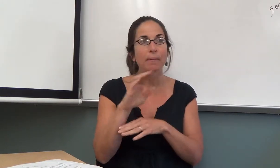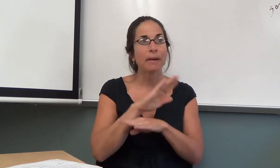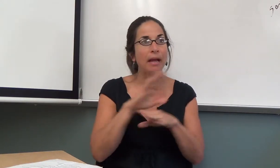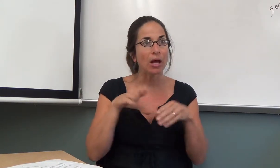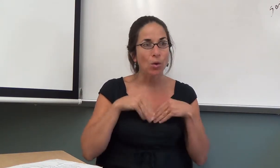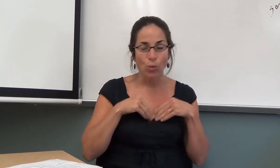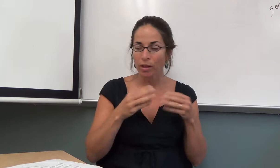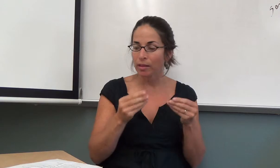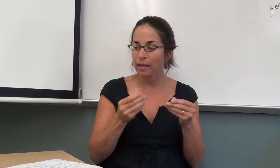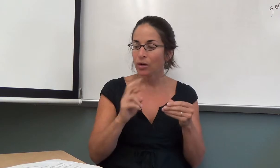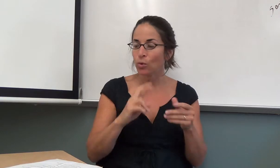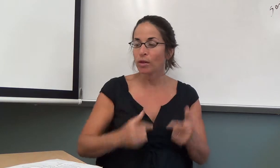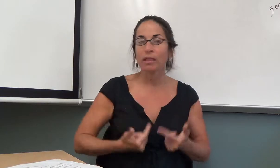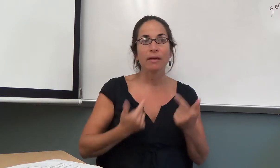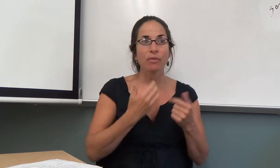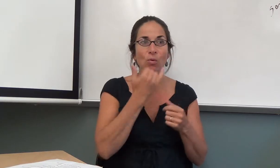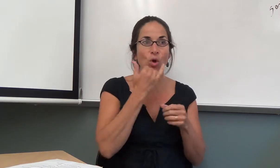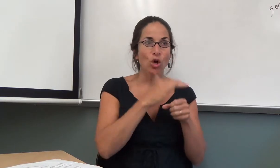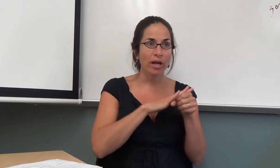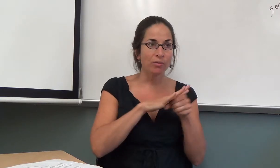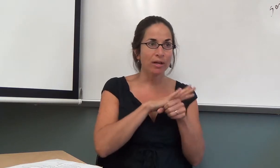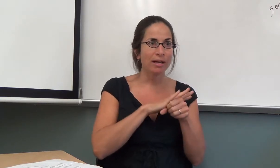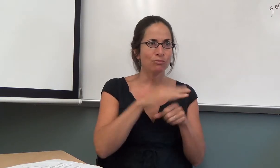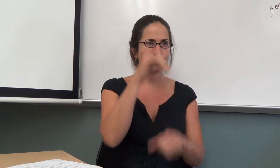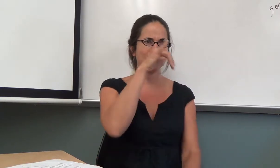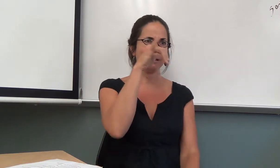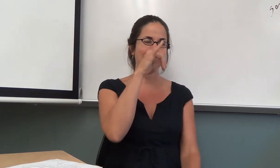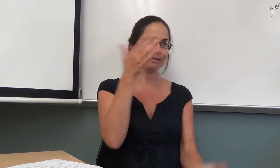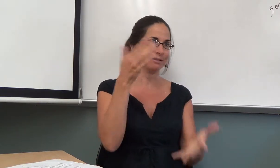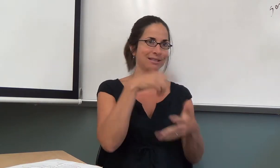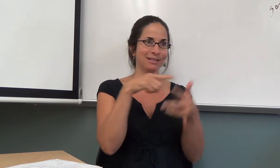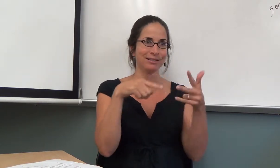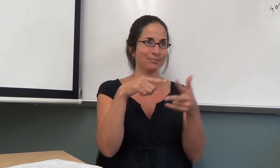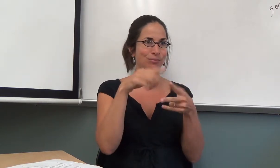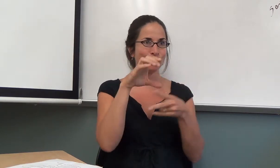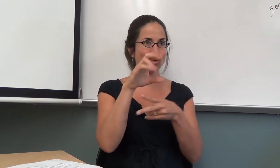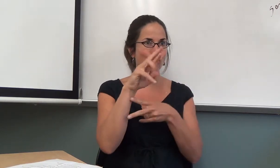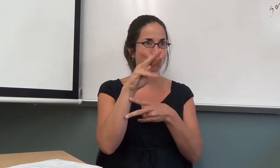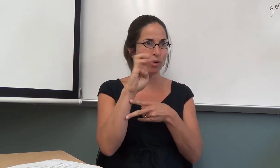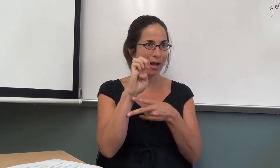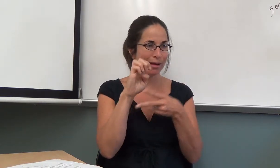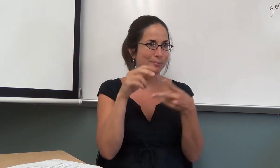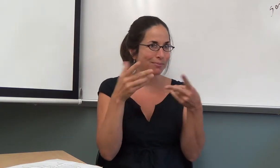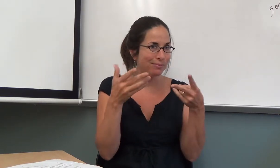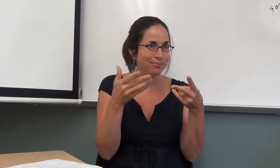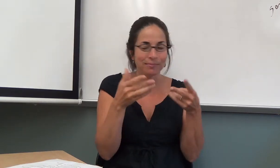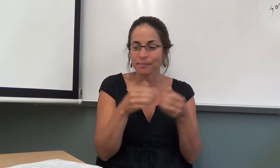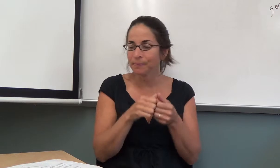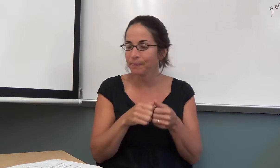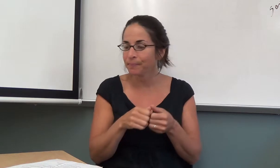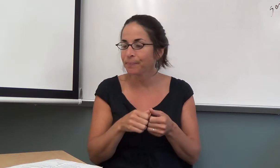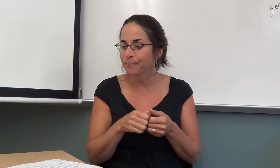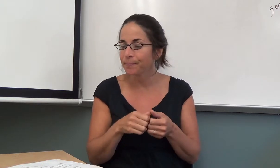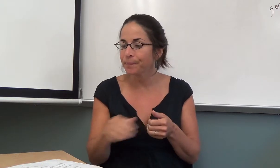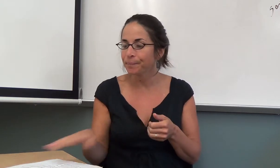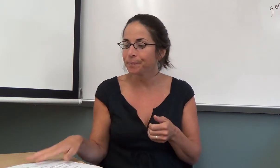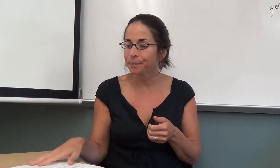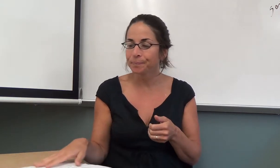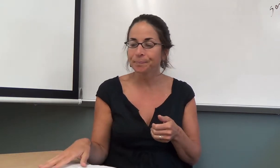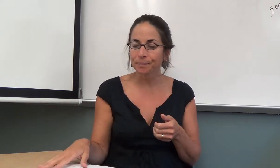the wrong area. Okay, silly, ridiculous. The meaning of the sentence, ridiculous. The fact that they were charged with these crimes. But let's look at the